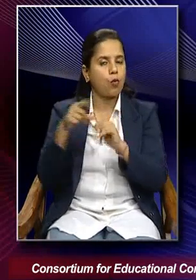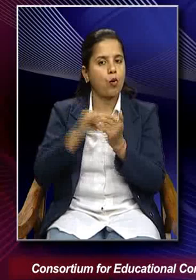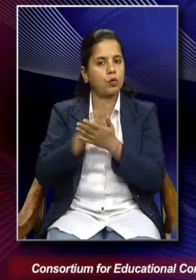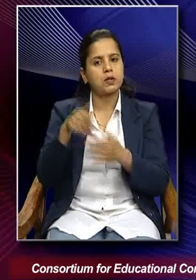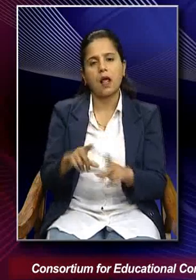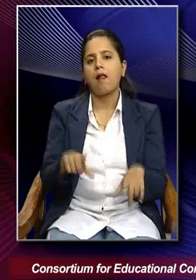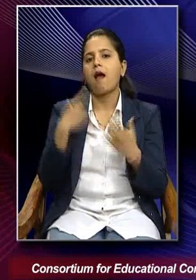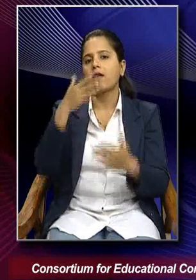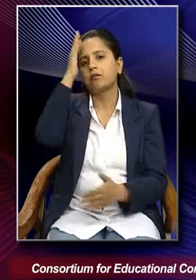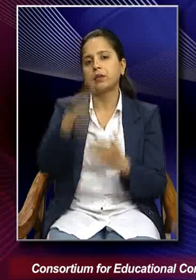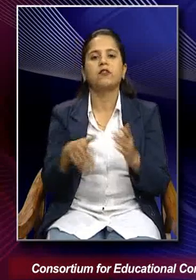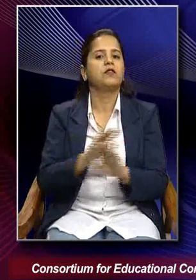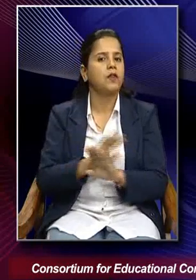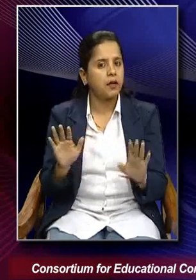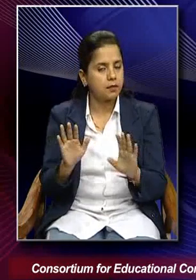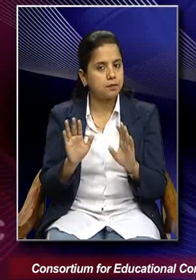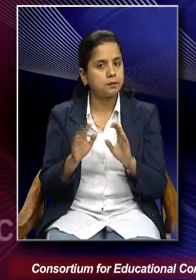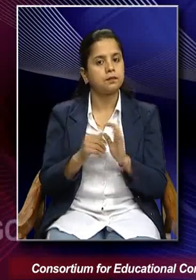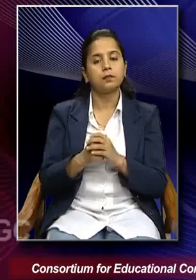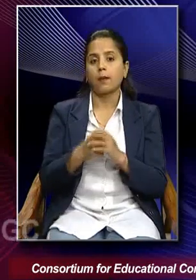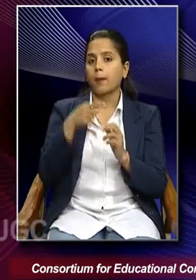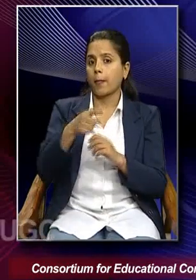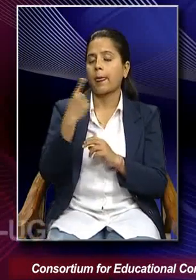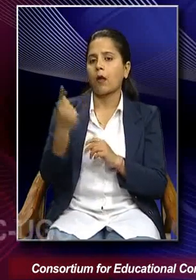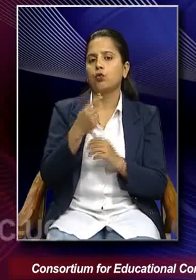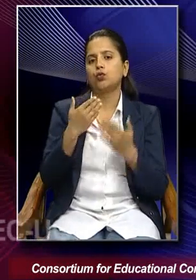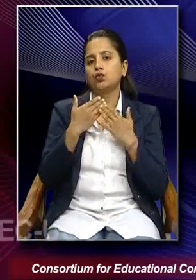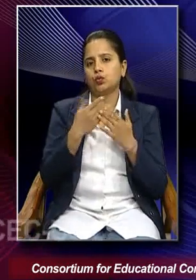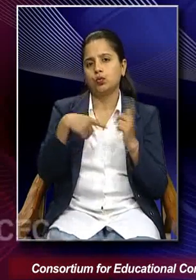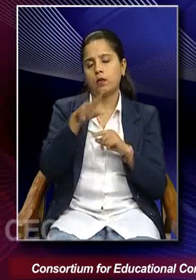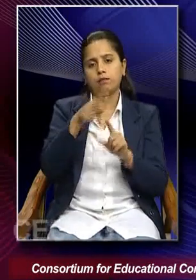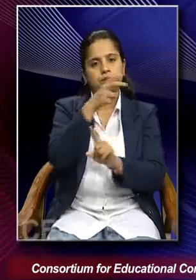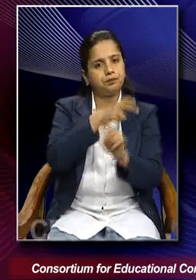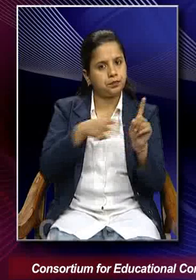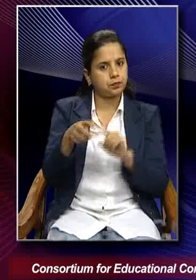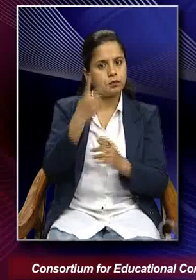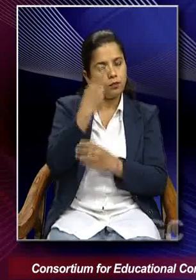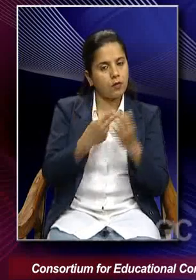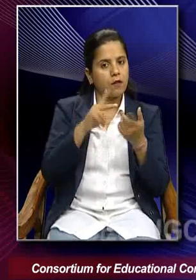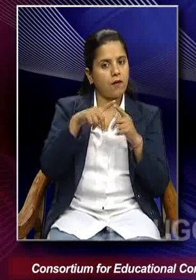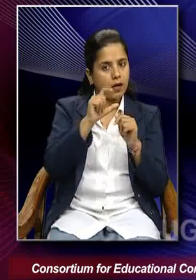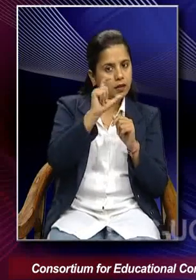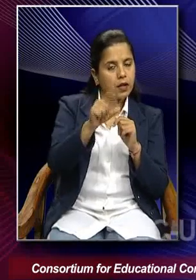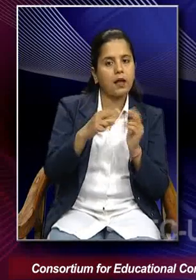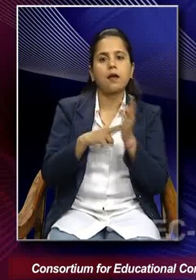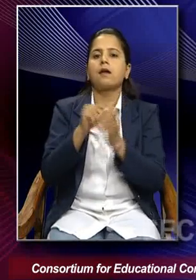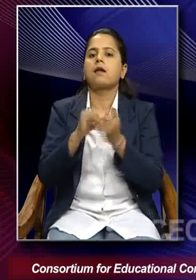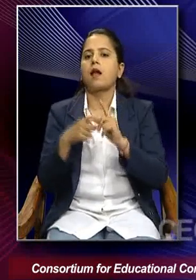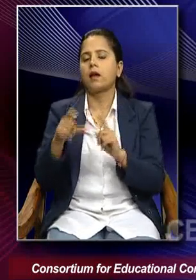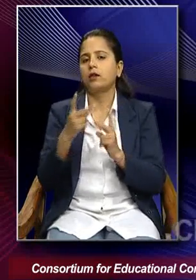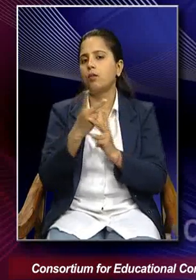of life. So that is the only school that drifts away from both Vedic Astic and the Nastic